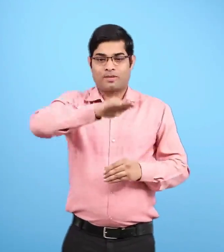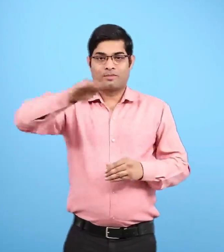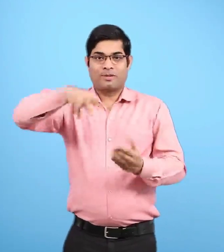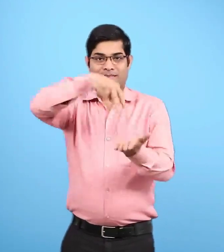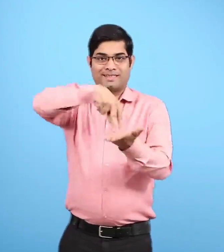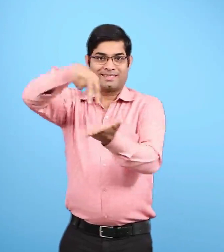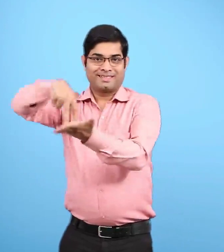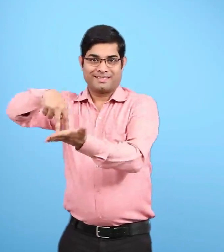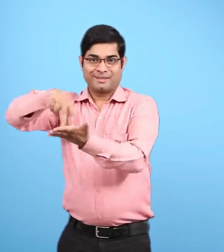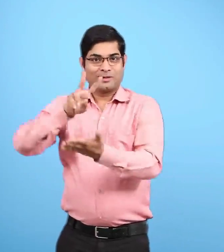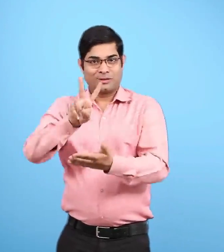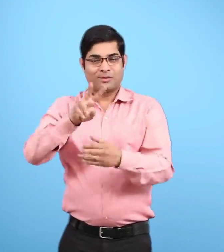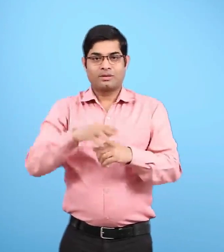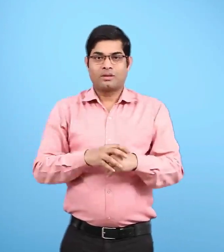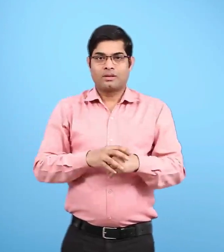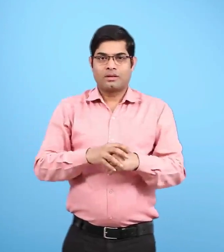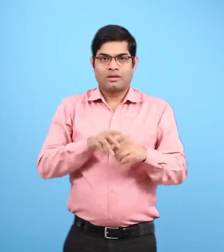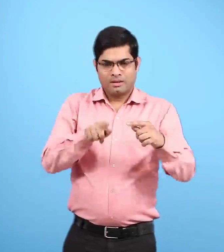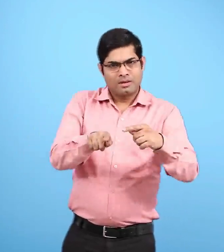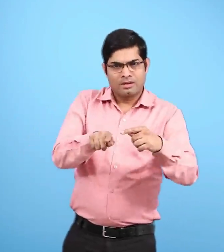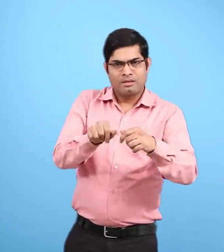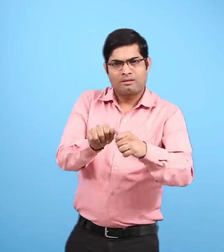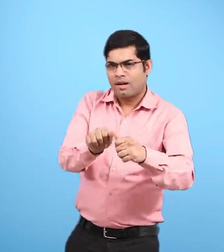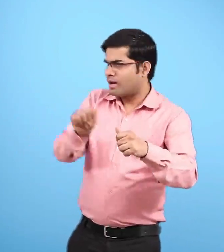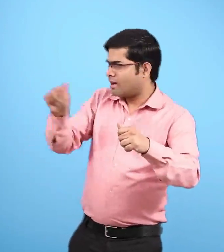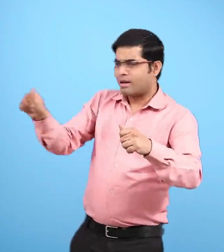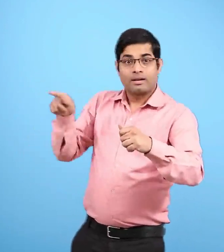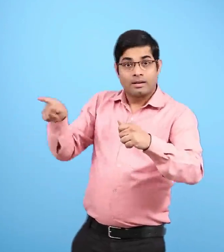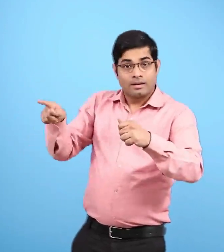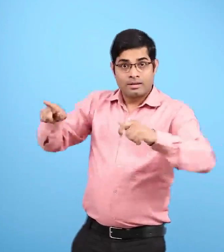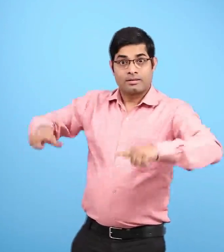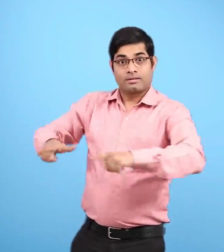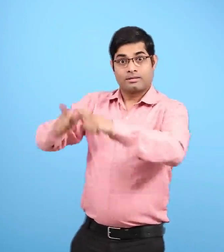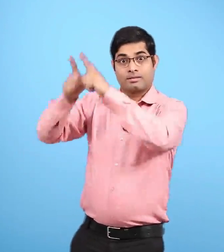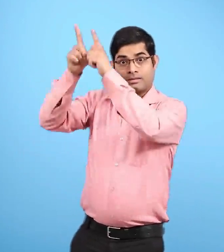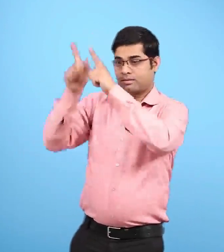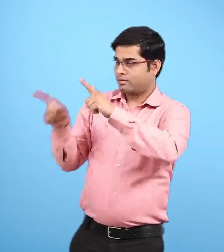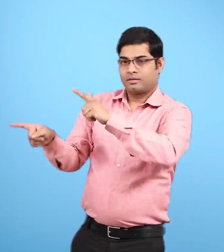And another tree is shown at a distance from tree 1.